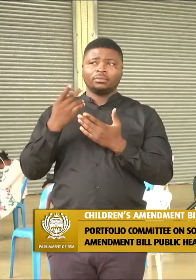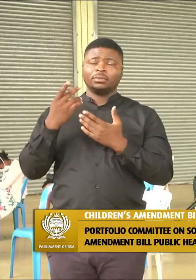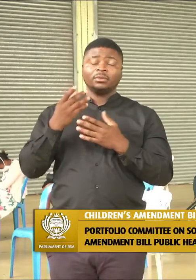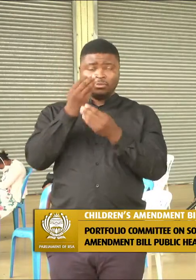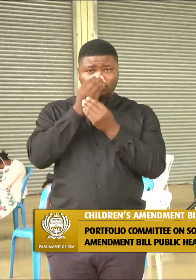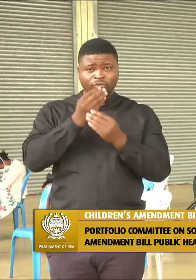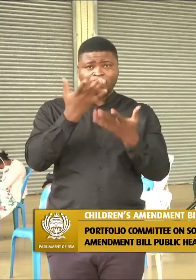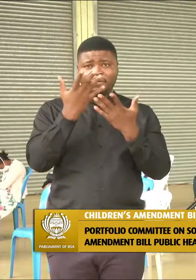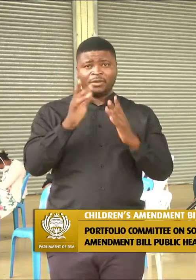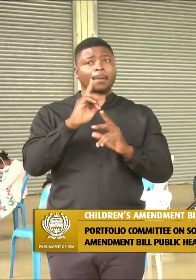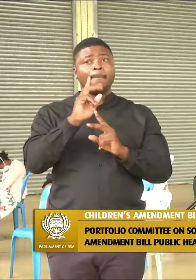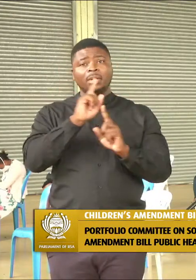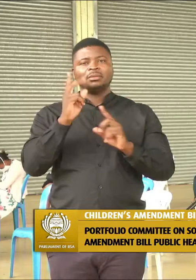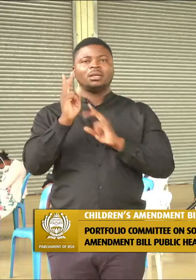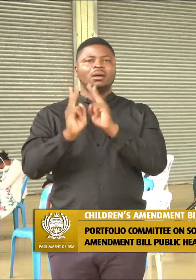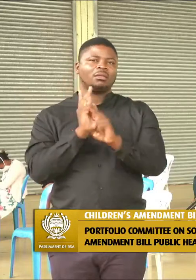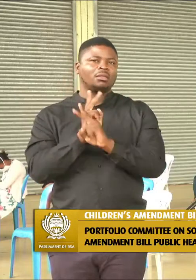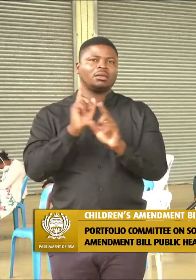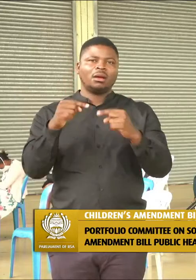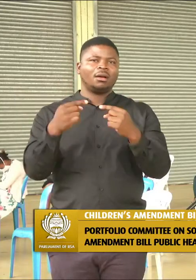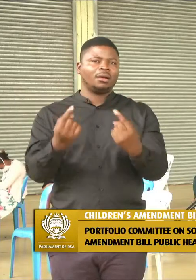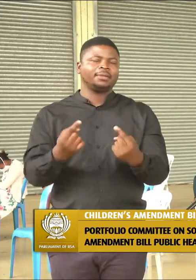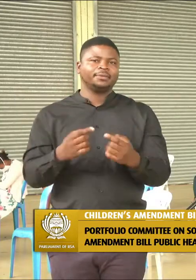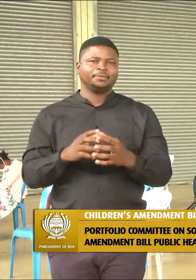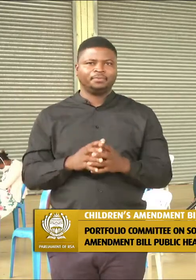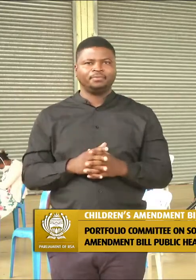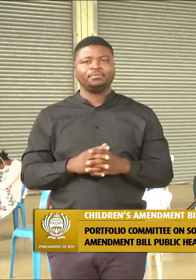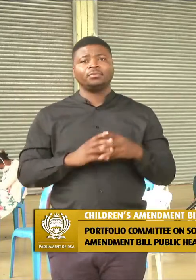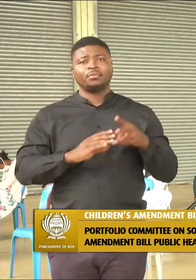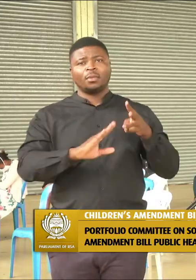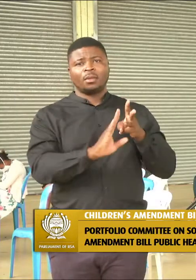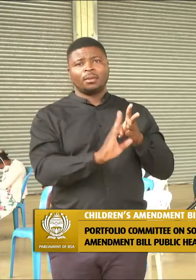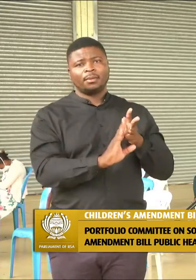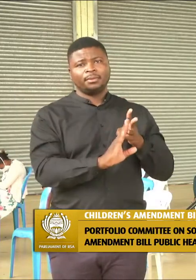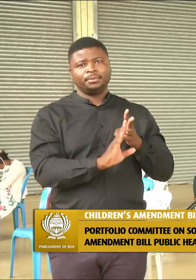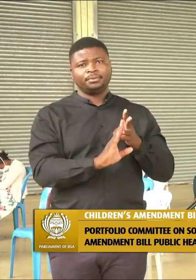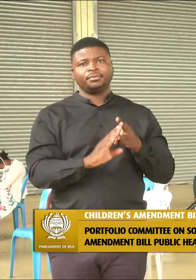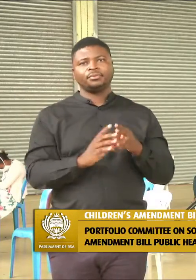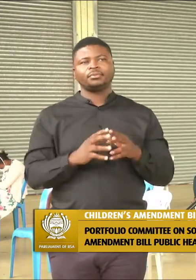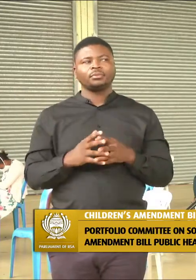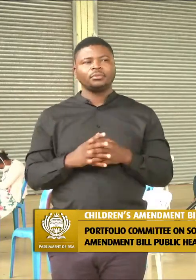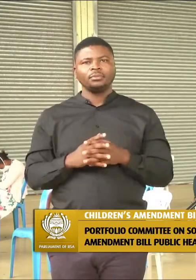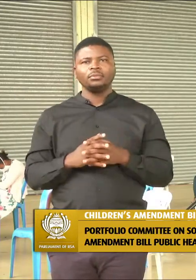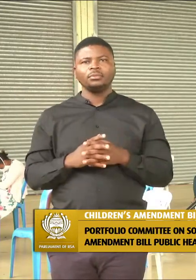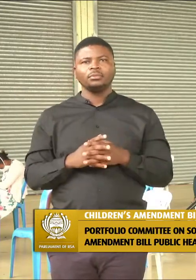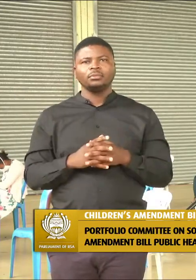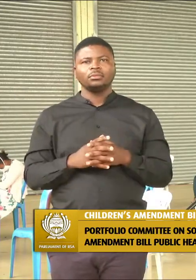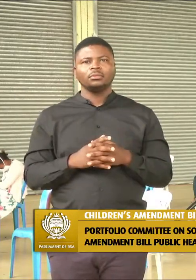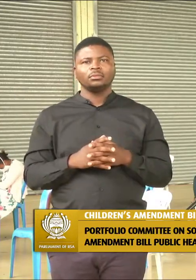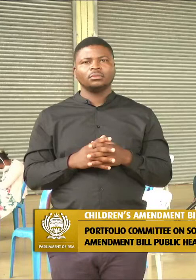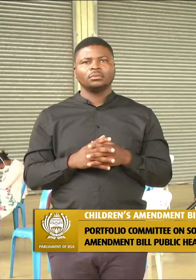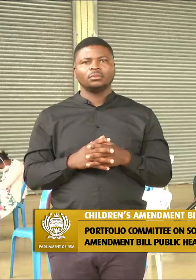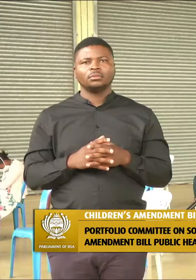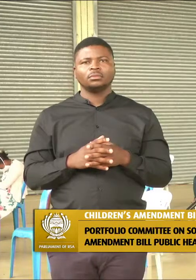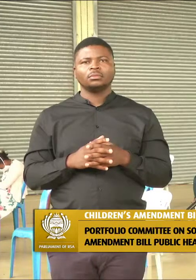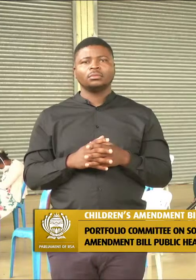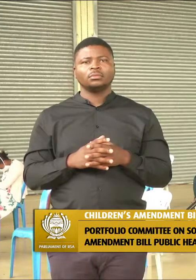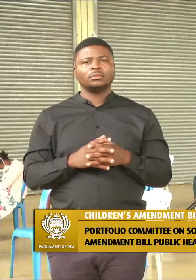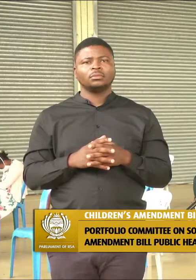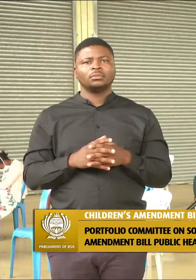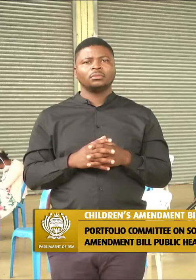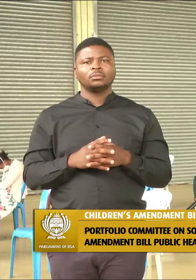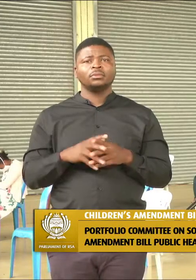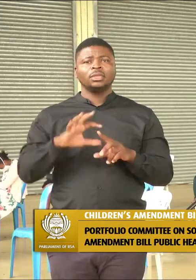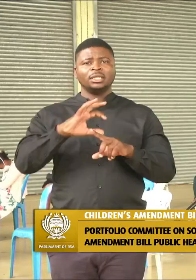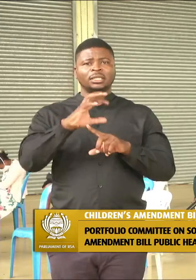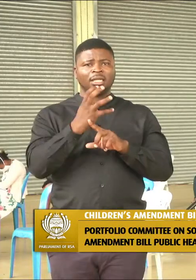ngeke ngisakhuluma ngakho. The third thing Okwesithathu is the silver bullet. The silver bullet